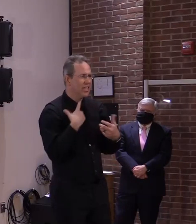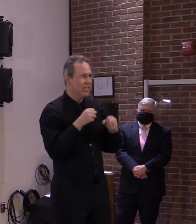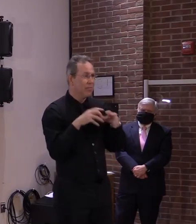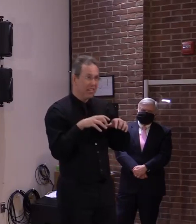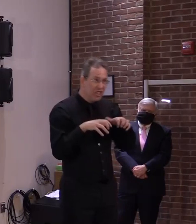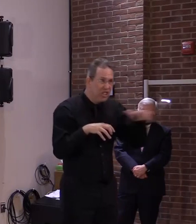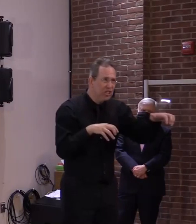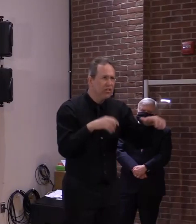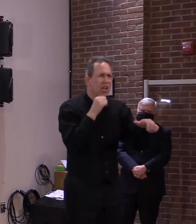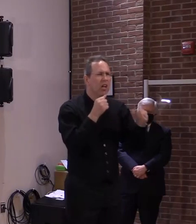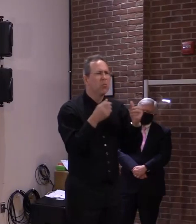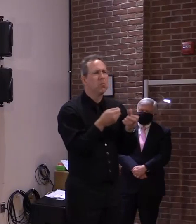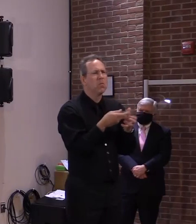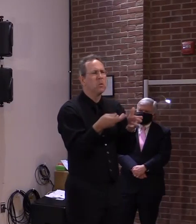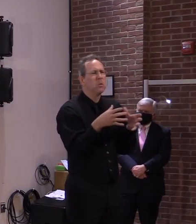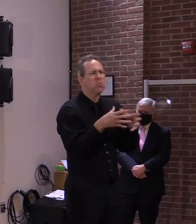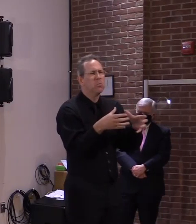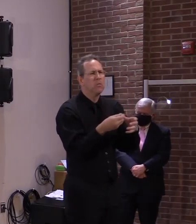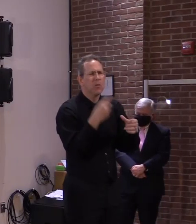large number, that's for sure.